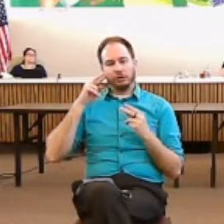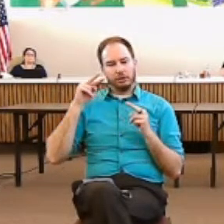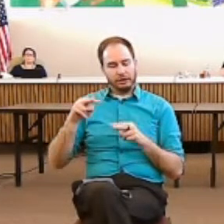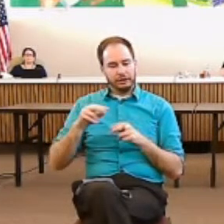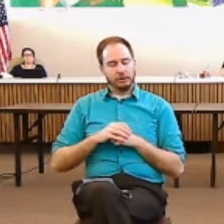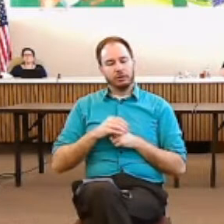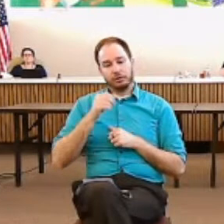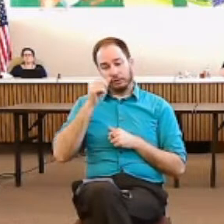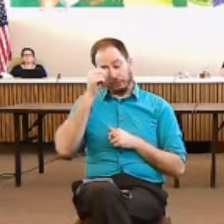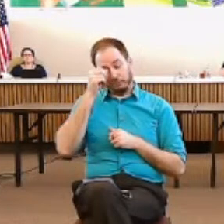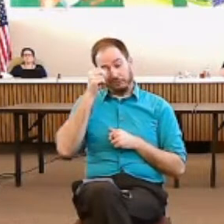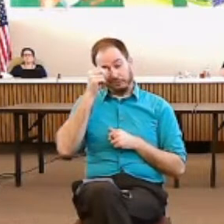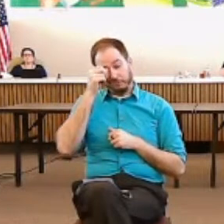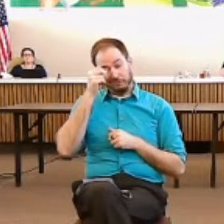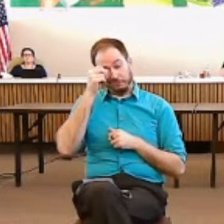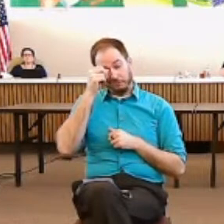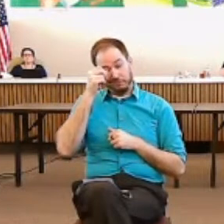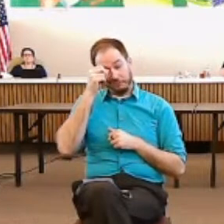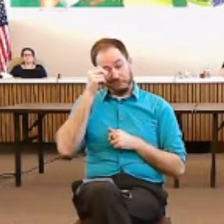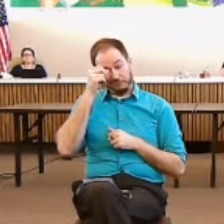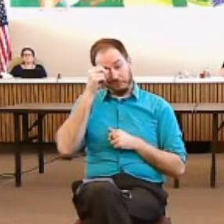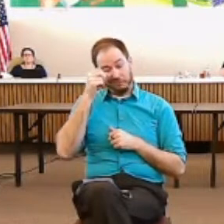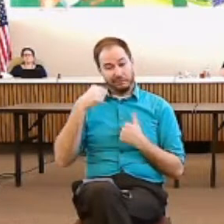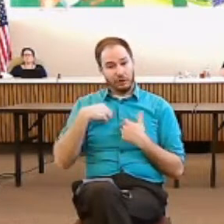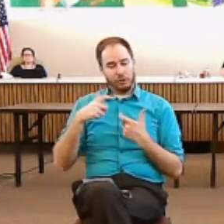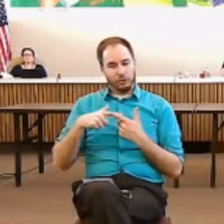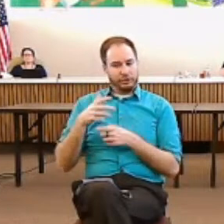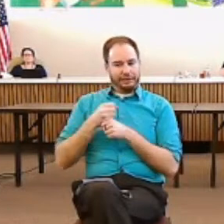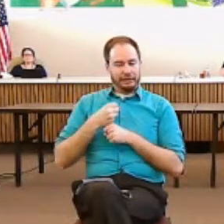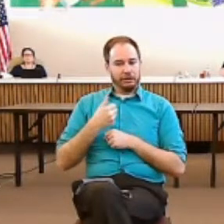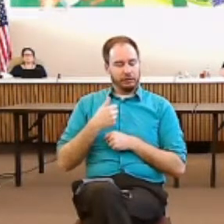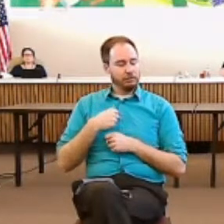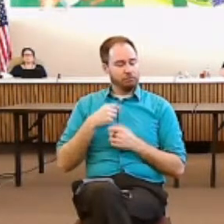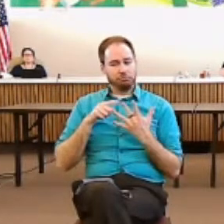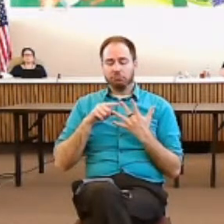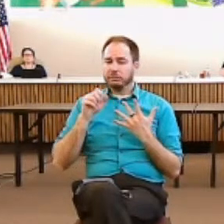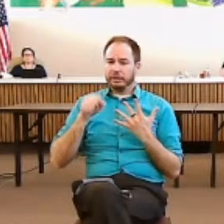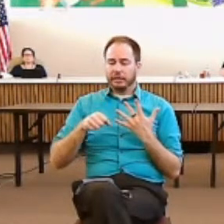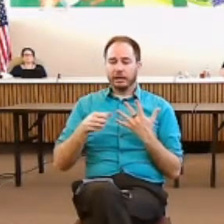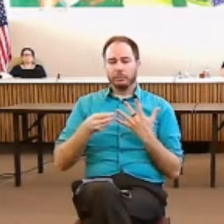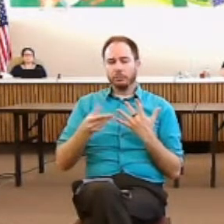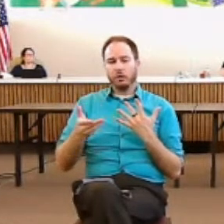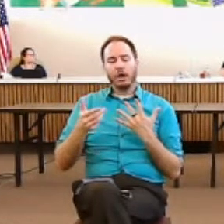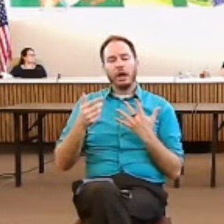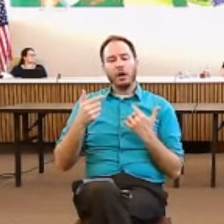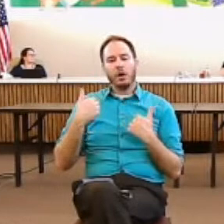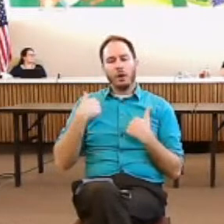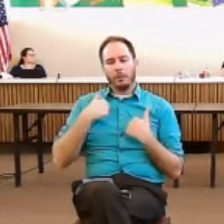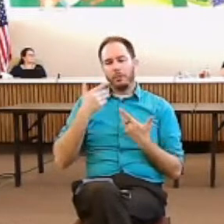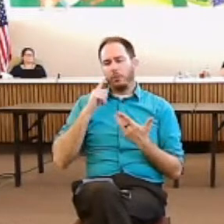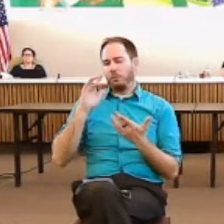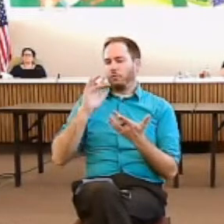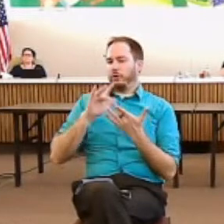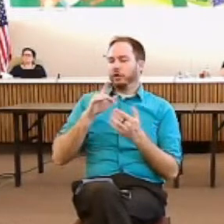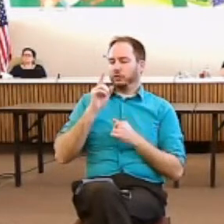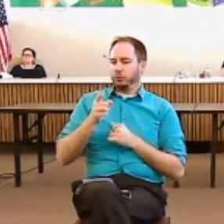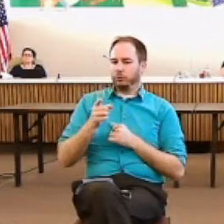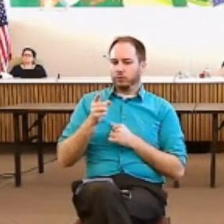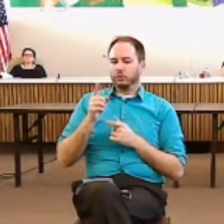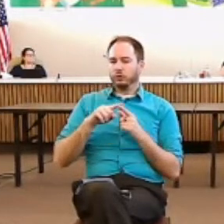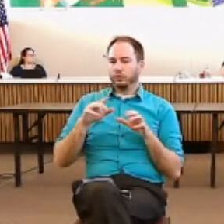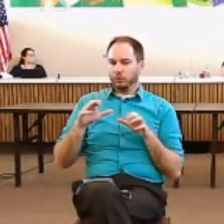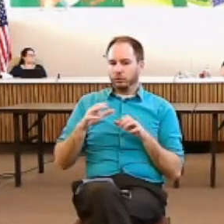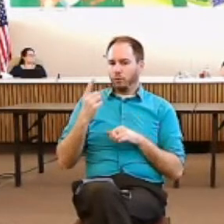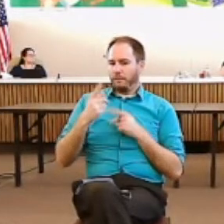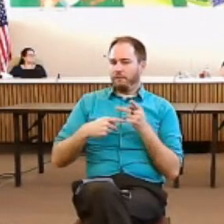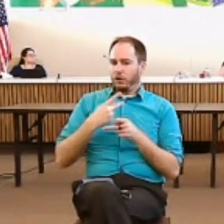know, I'd like to be able to get them if I can. I Sure. don't know. And I may reach out to you to do one